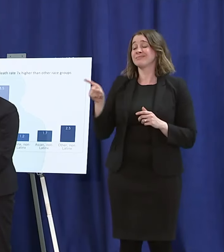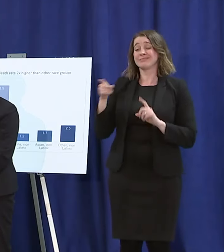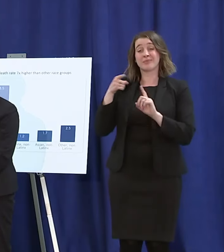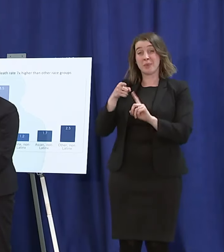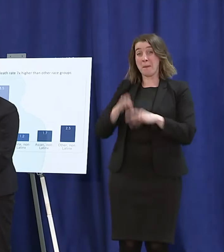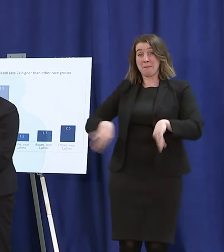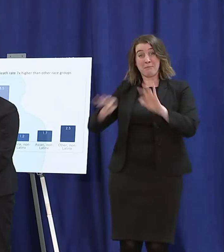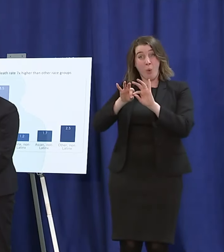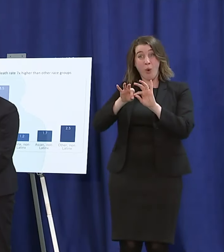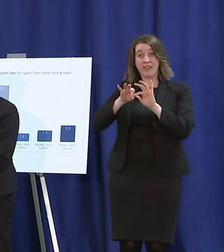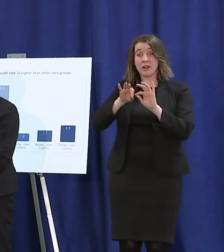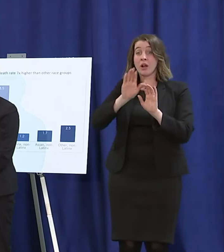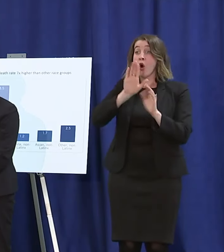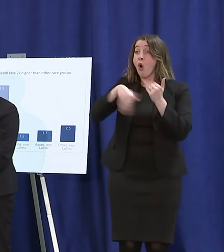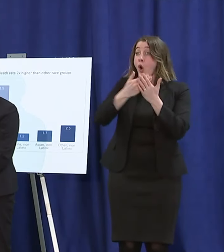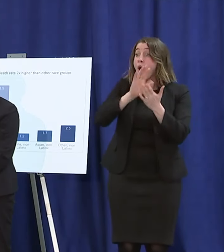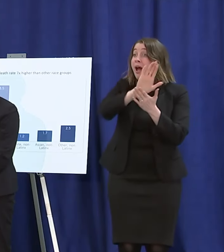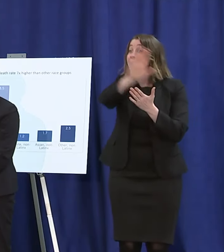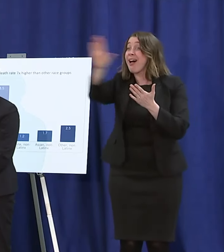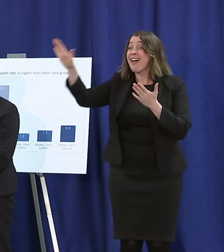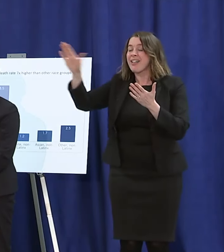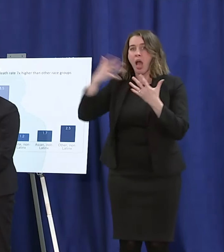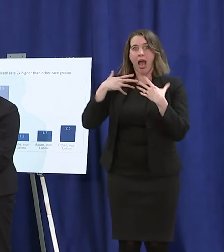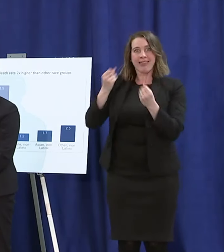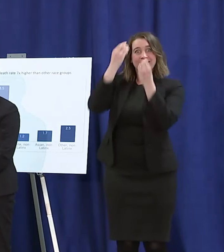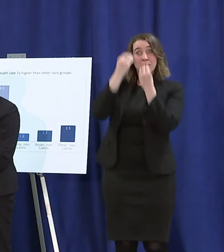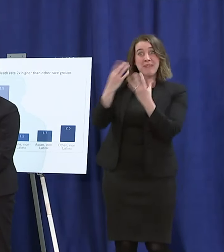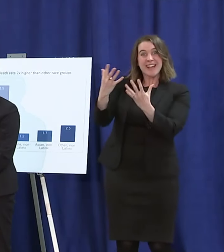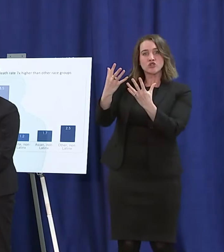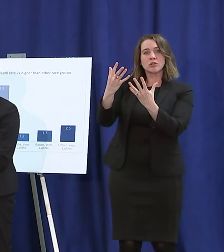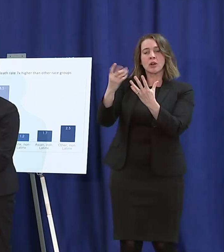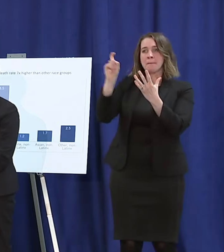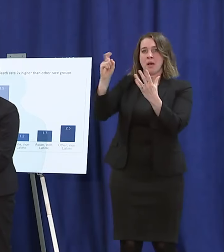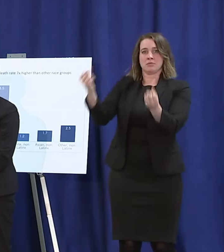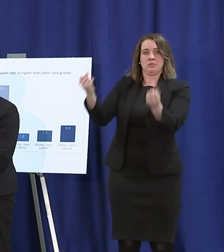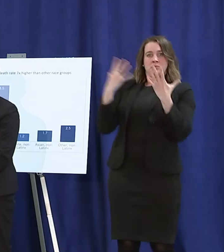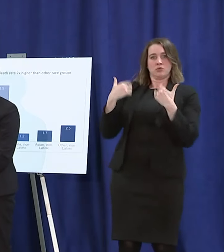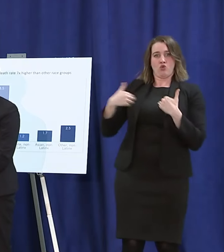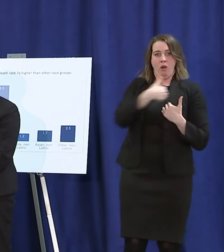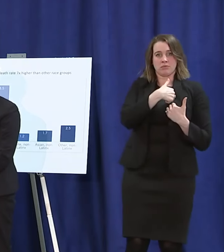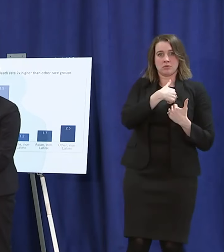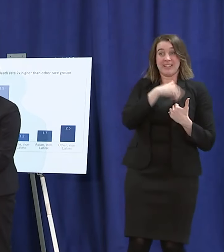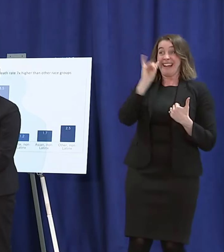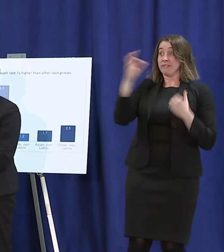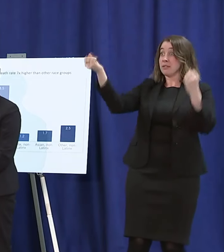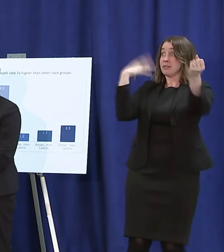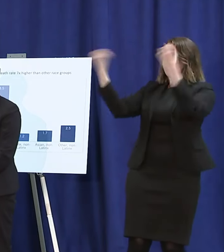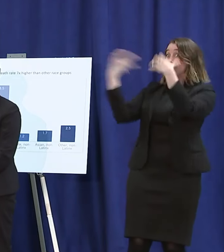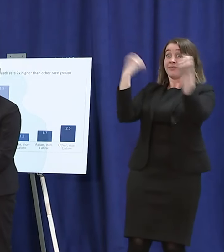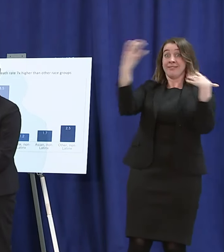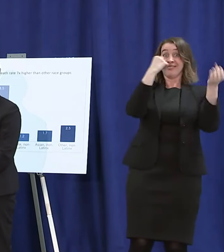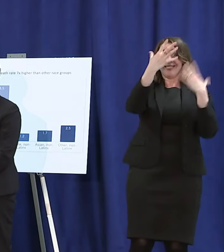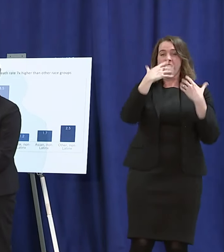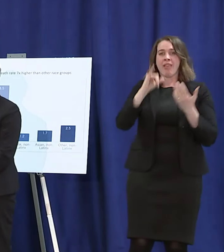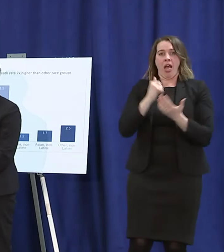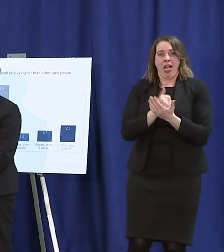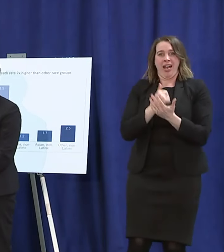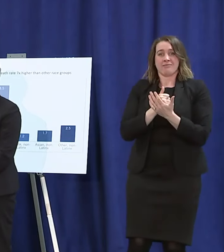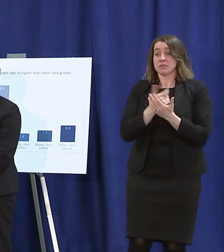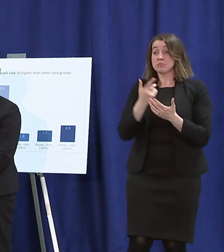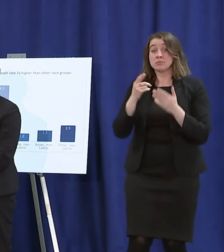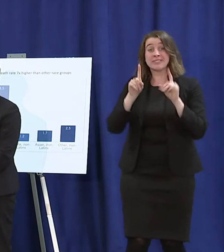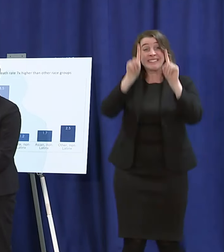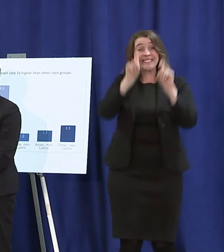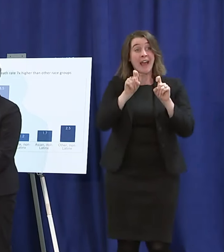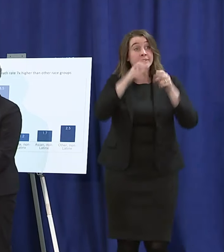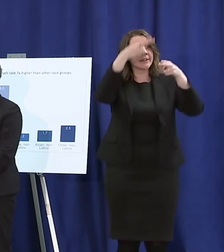to the electronic health record itself, because that allows us to have more information about a patient than literally just a test result on